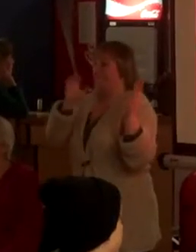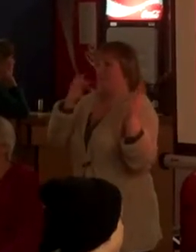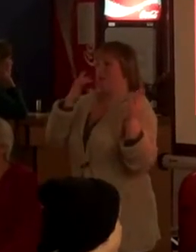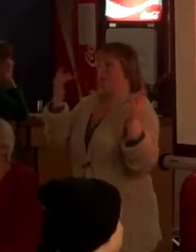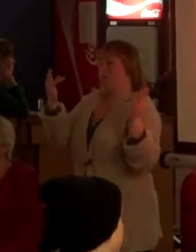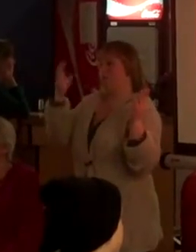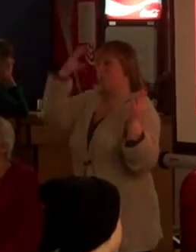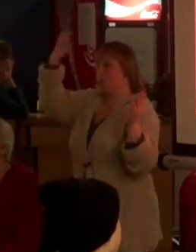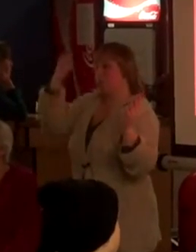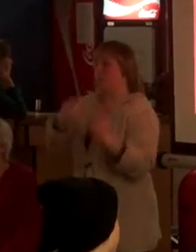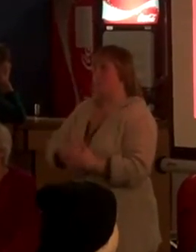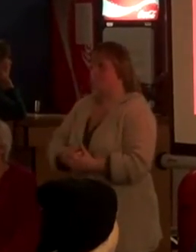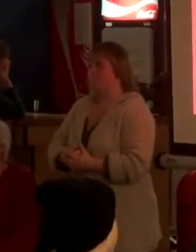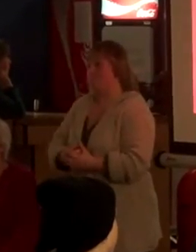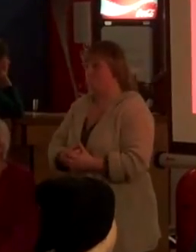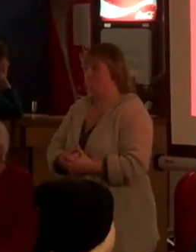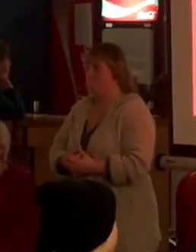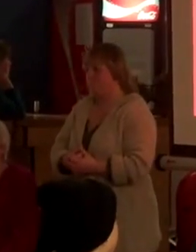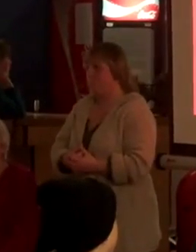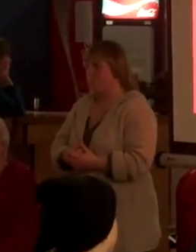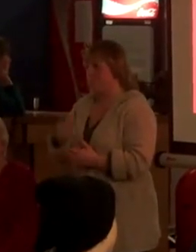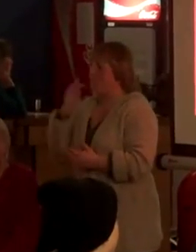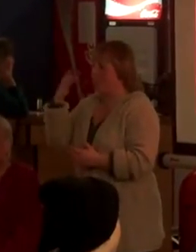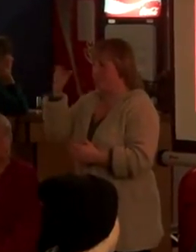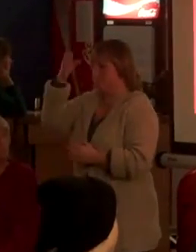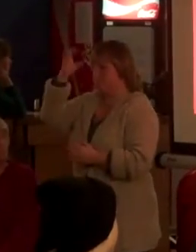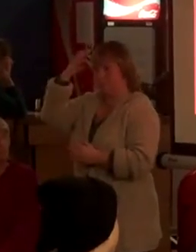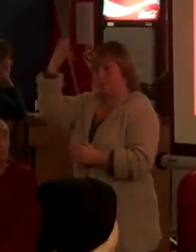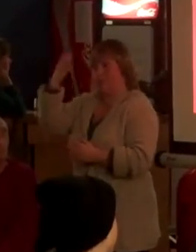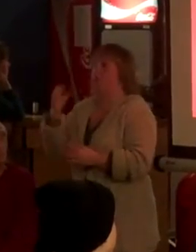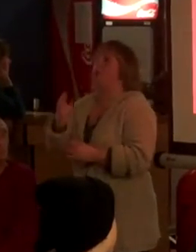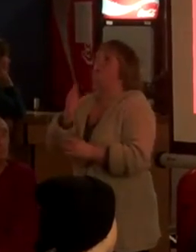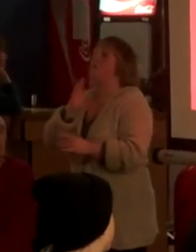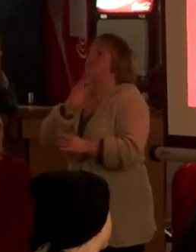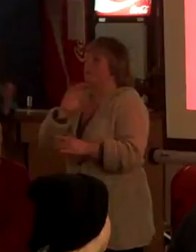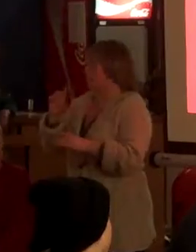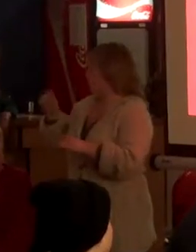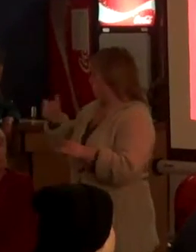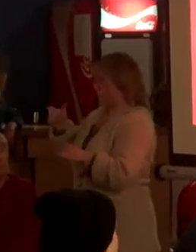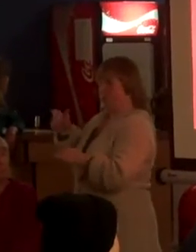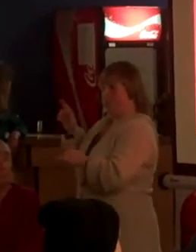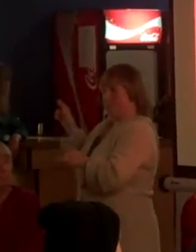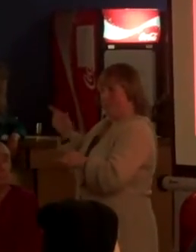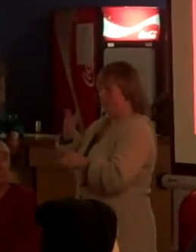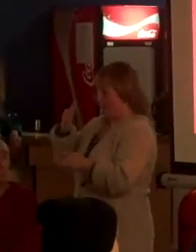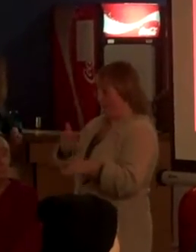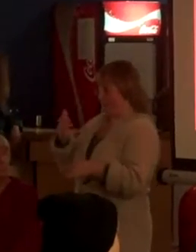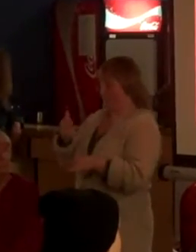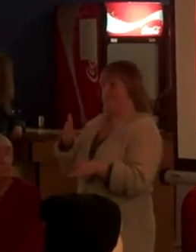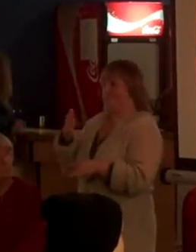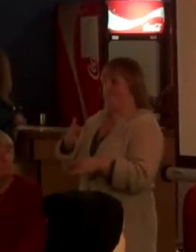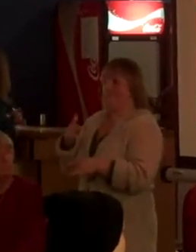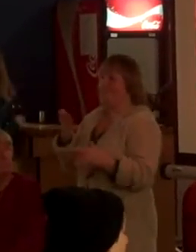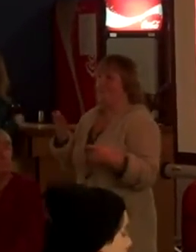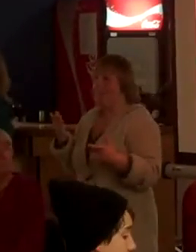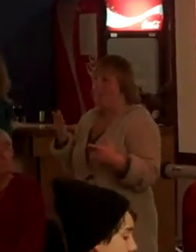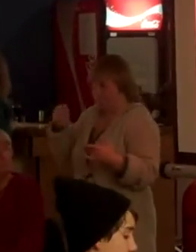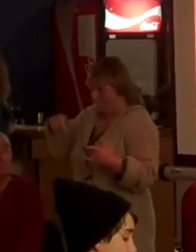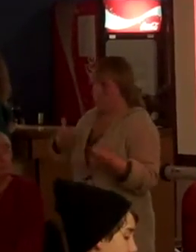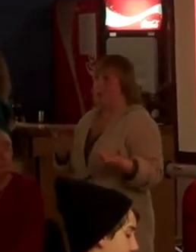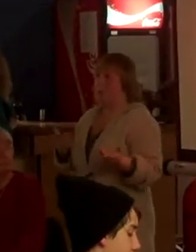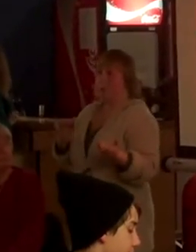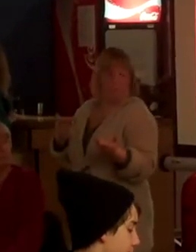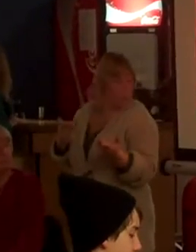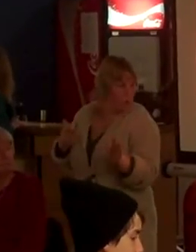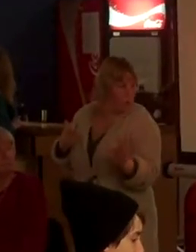problem. Water problem. When you get water from the taps here, you cannot imagine that other people find